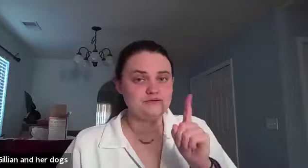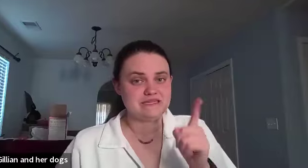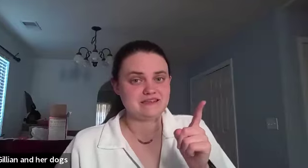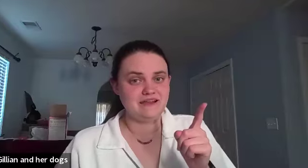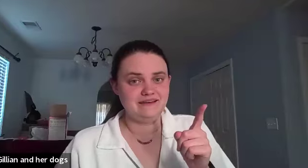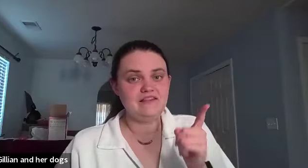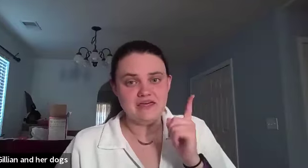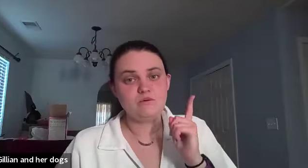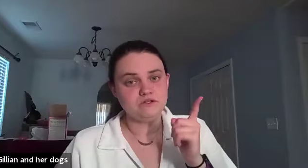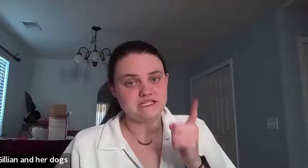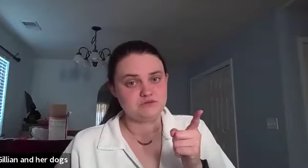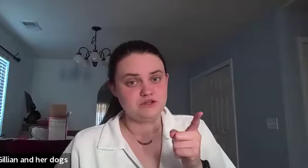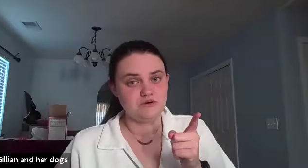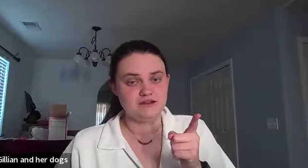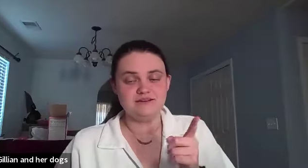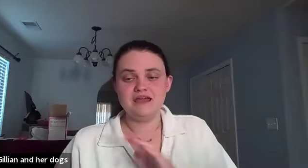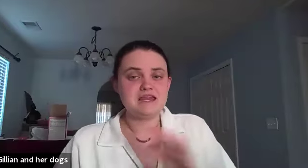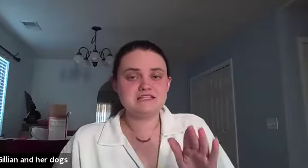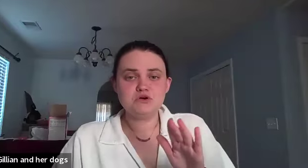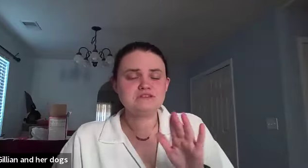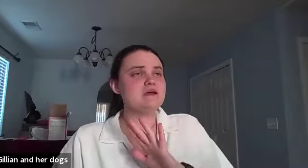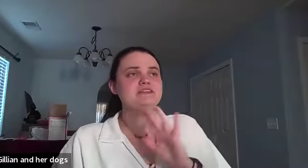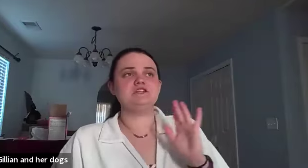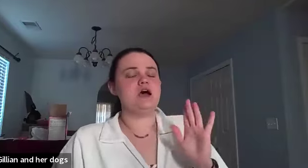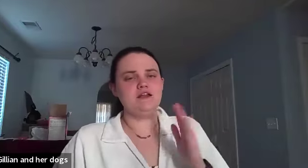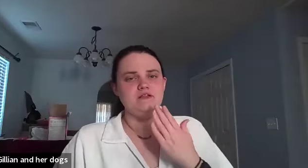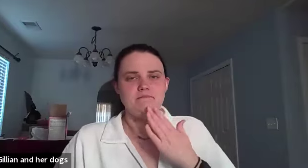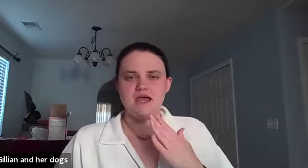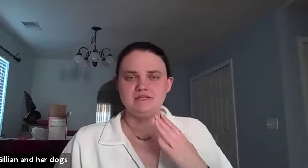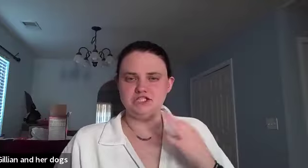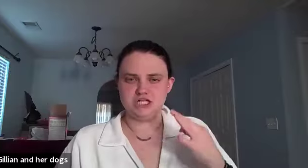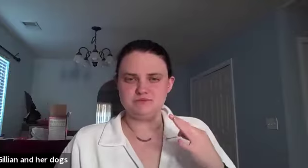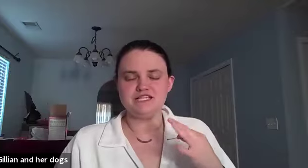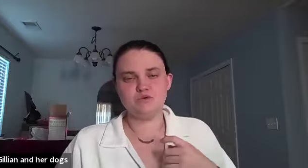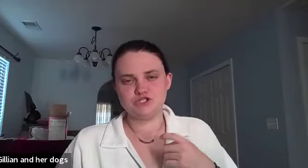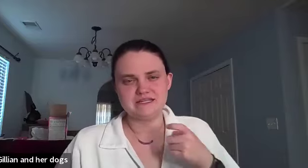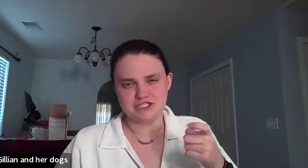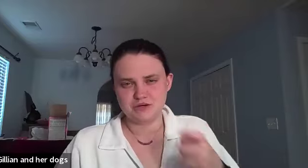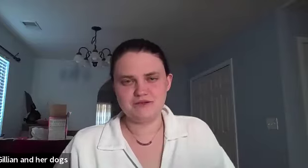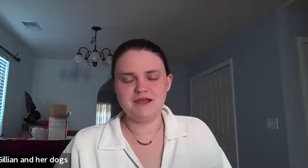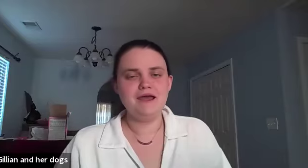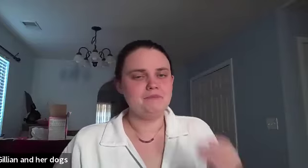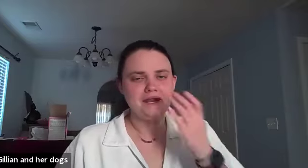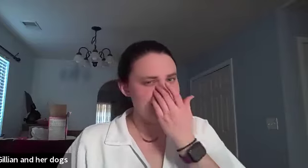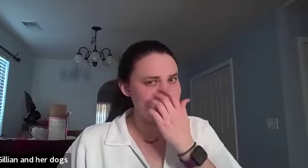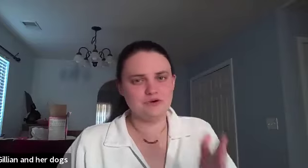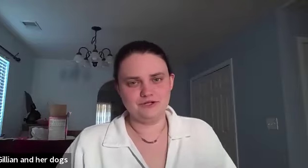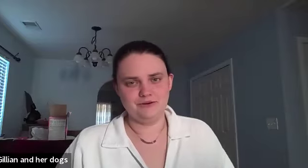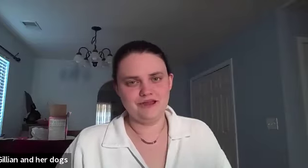you missign, they will tease with you on it. And it's most of the time it's not out of like bad like judgment. It's more just like a joking way. But I have to warn you, okay?